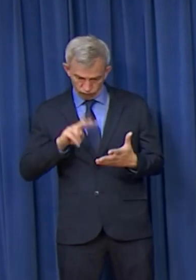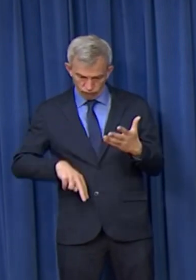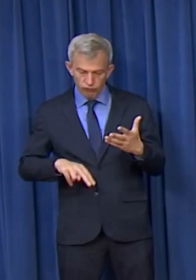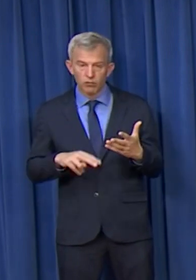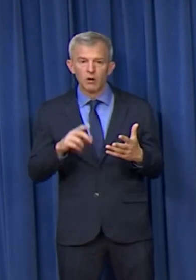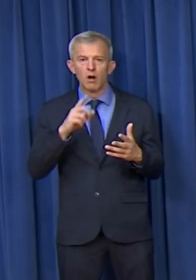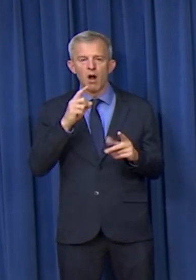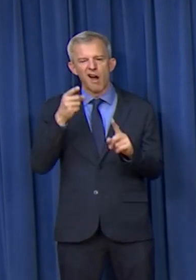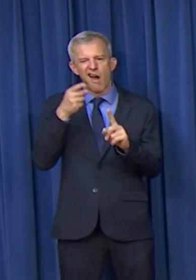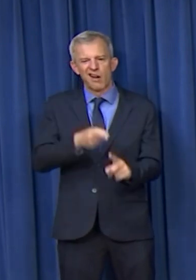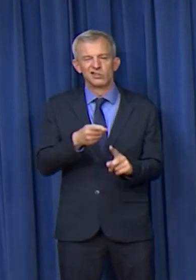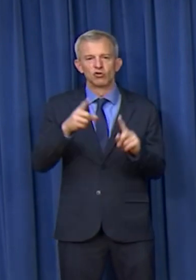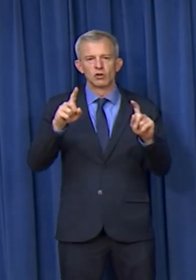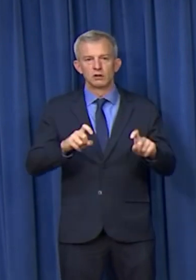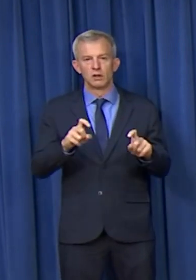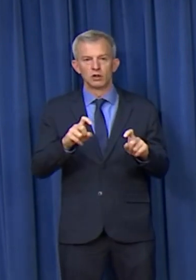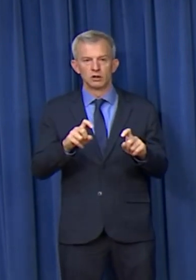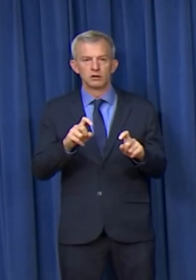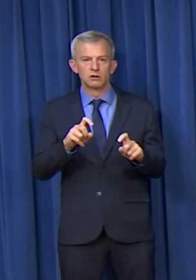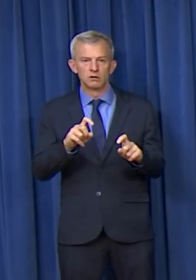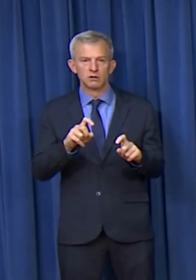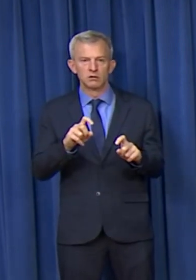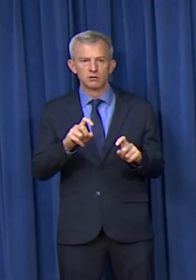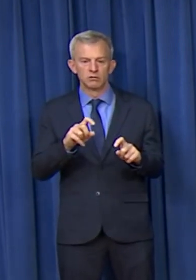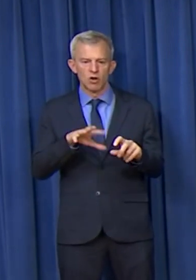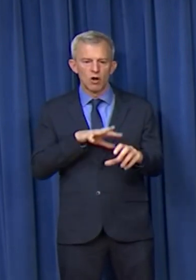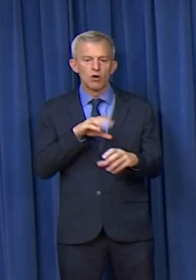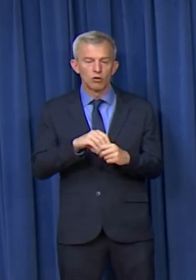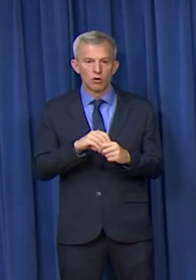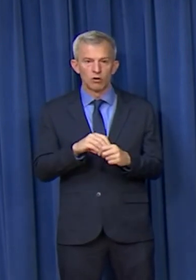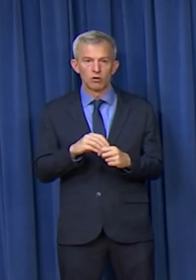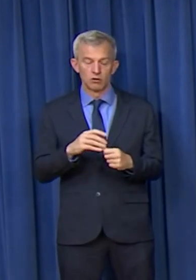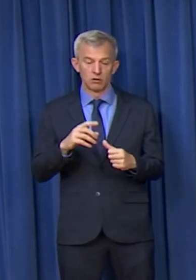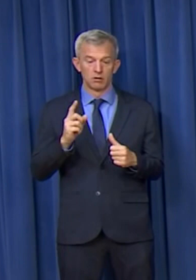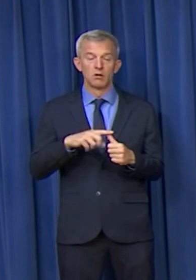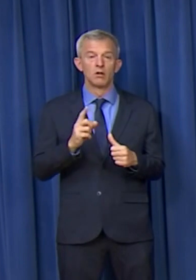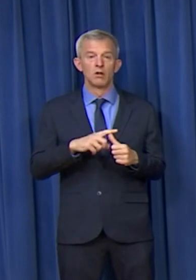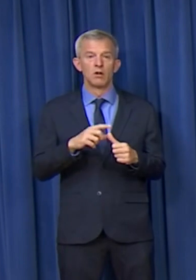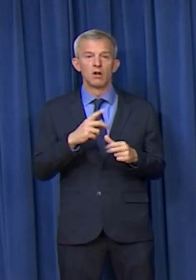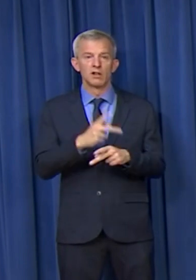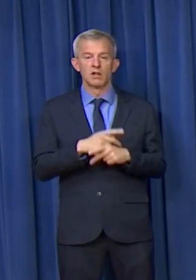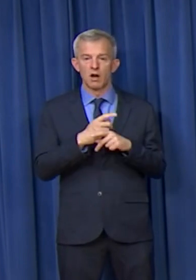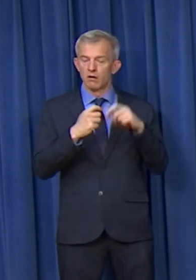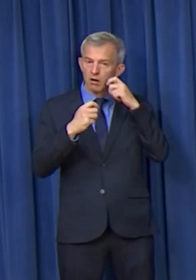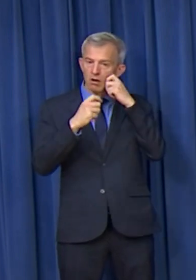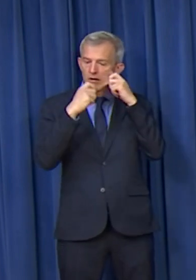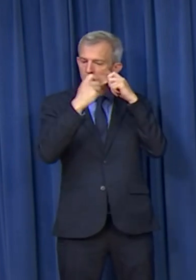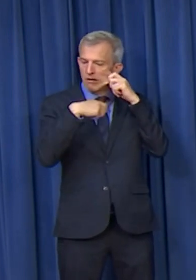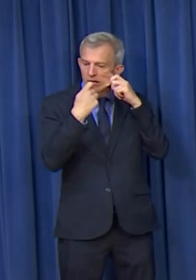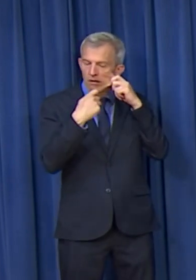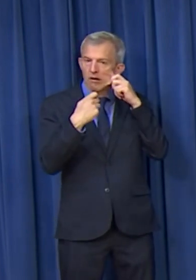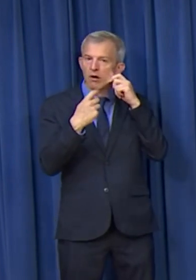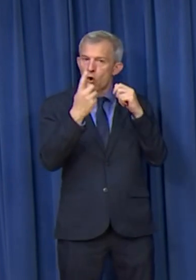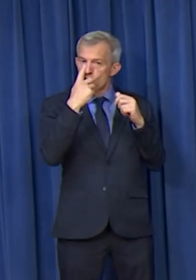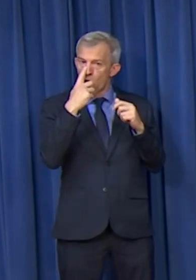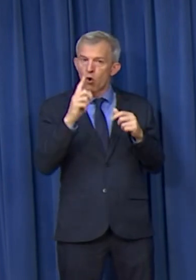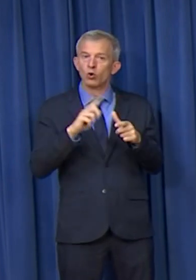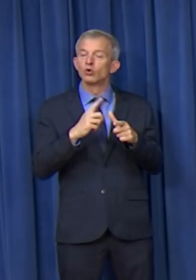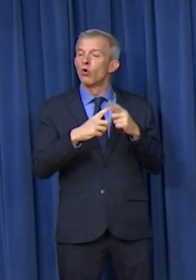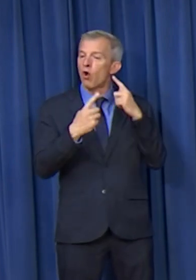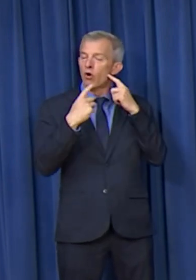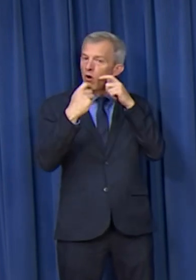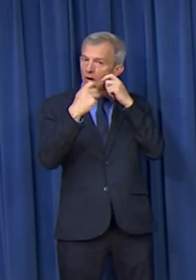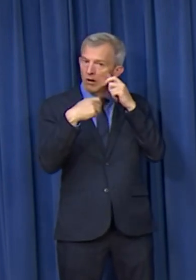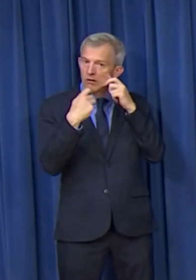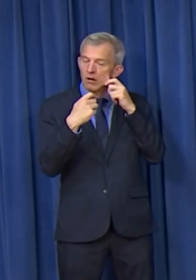involves several crucial steps. It involves carefully swabbing the nose or throat to collect a sample, placing it